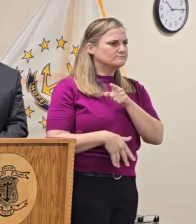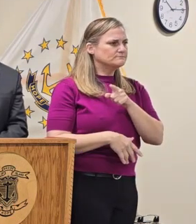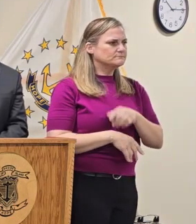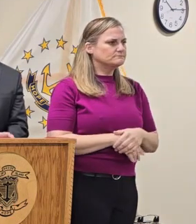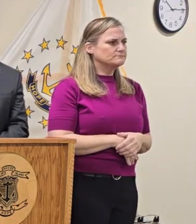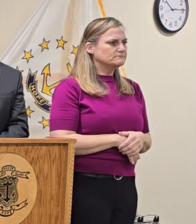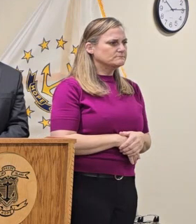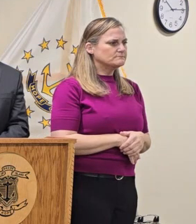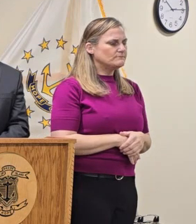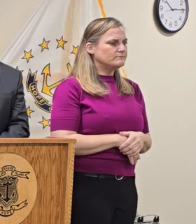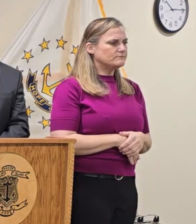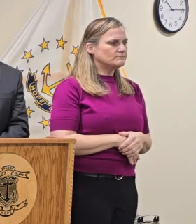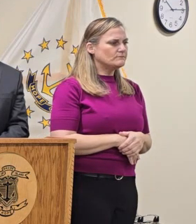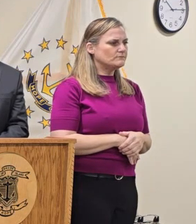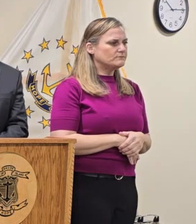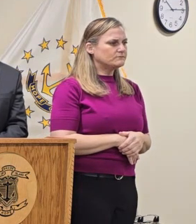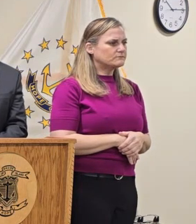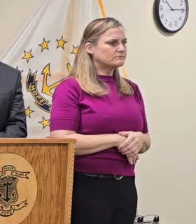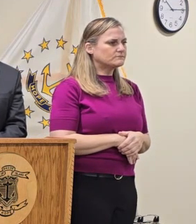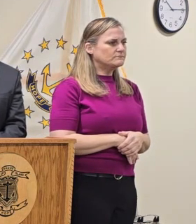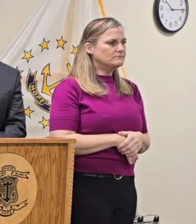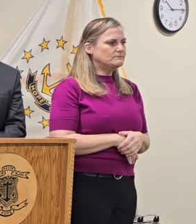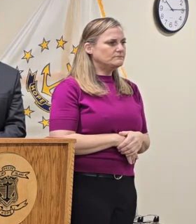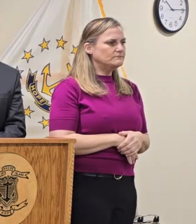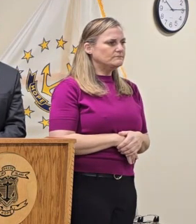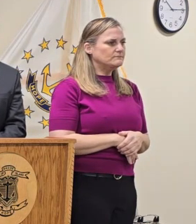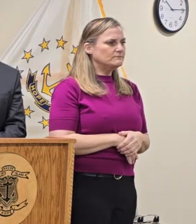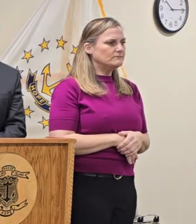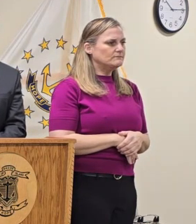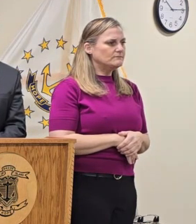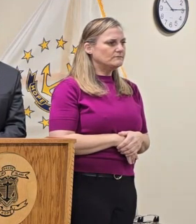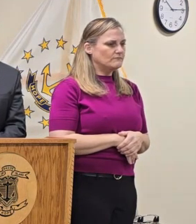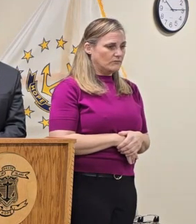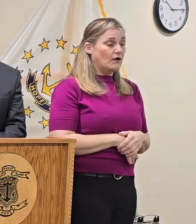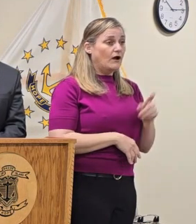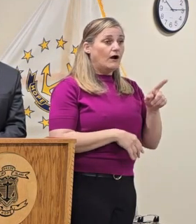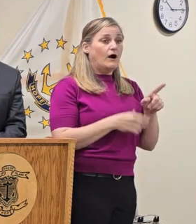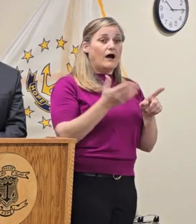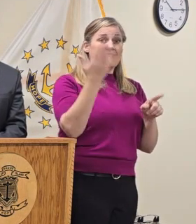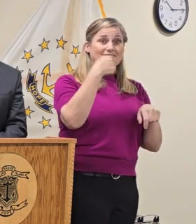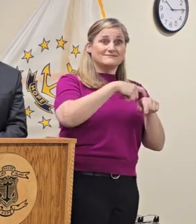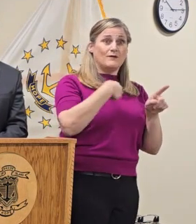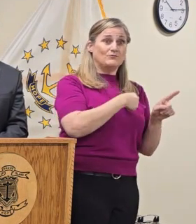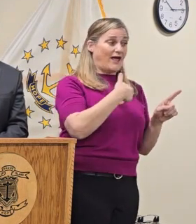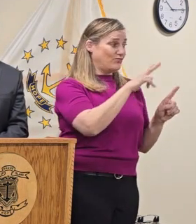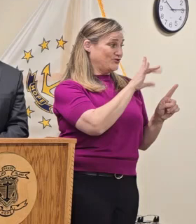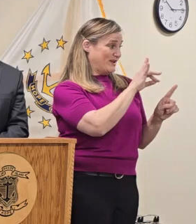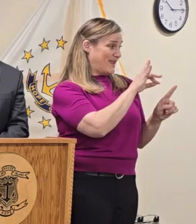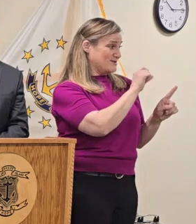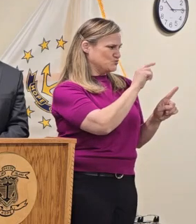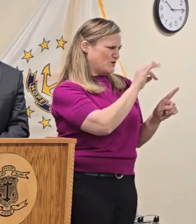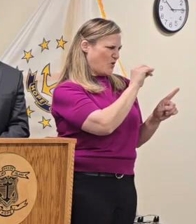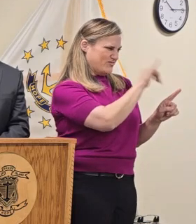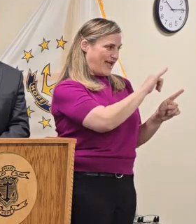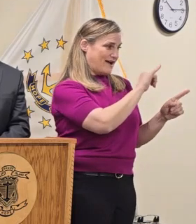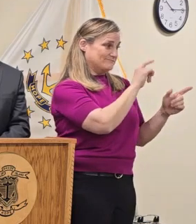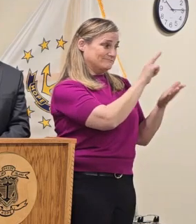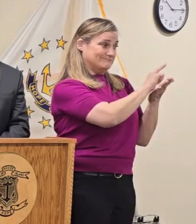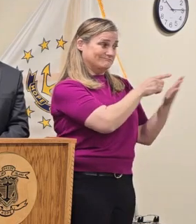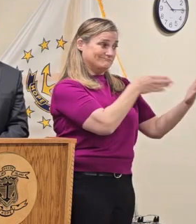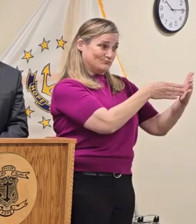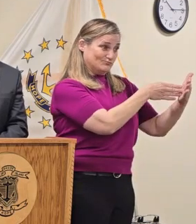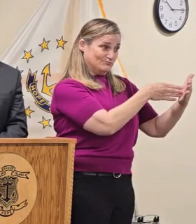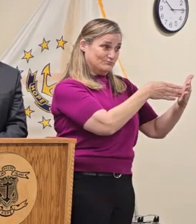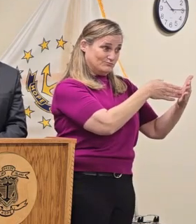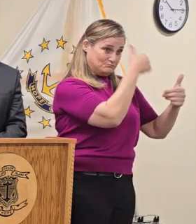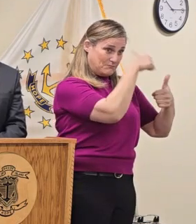legal crisis would have been 38 studios. And at that time, a great deal of information ended up being hidden, in some cases permanently, behind the wall of a